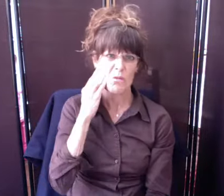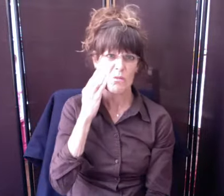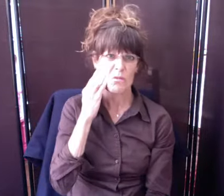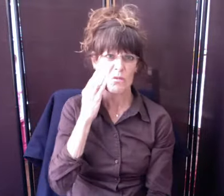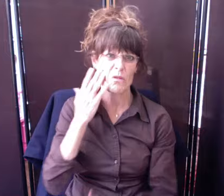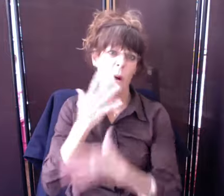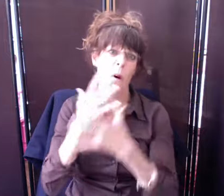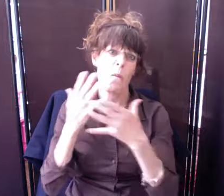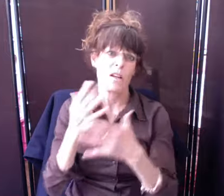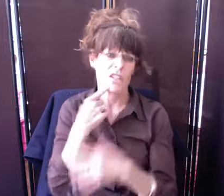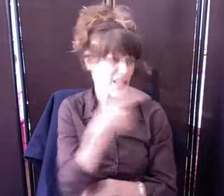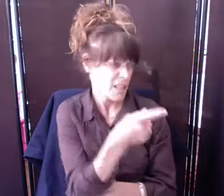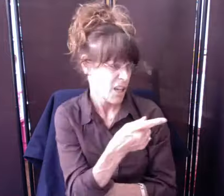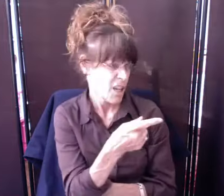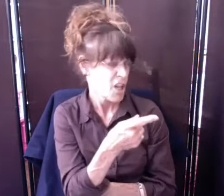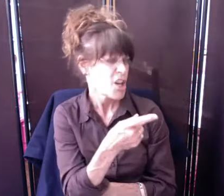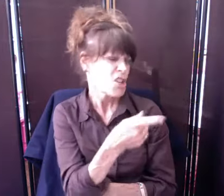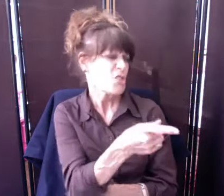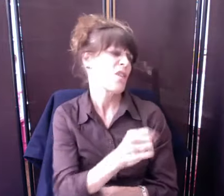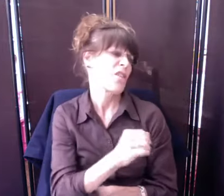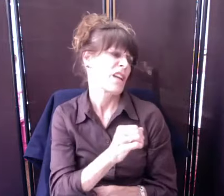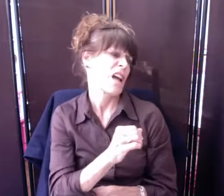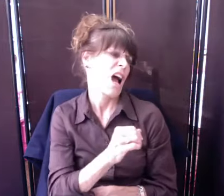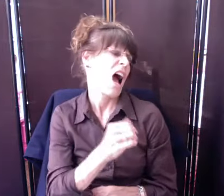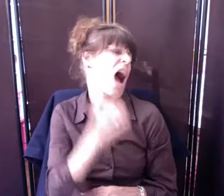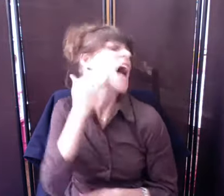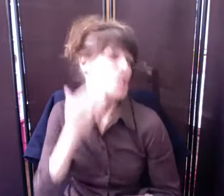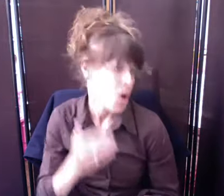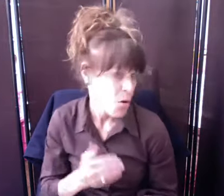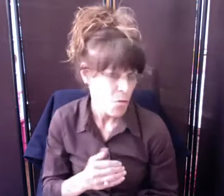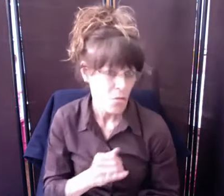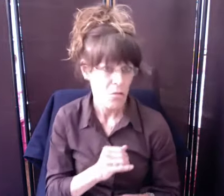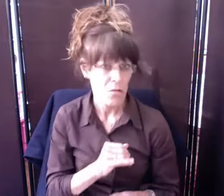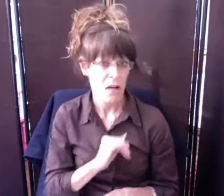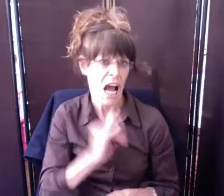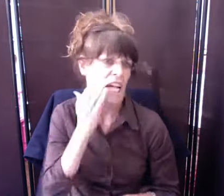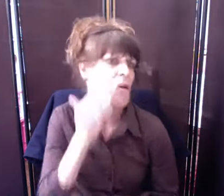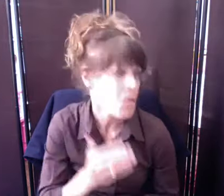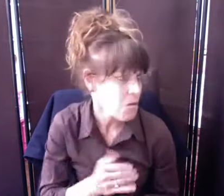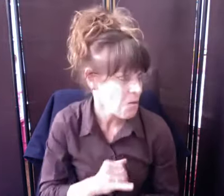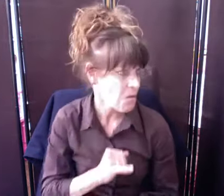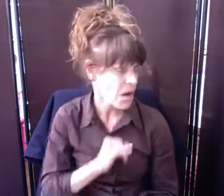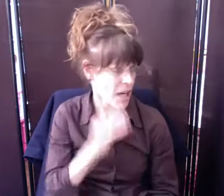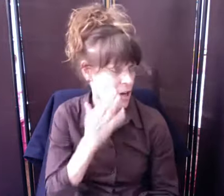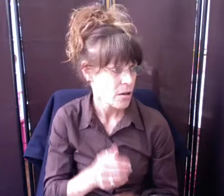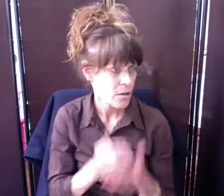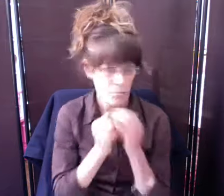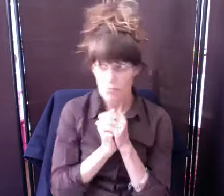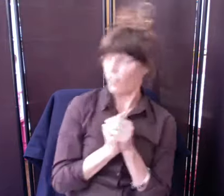she'd say, you're an I know. And I would hate that. That was like the worst thing she could say to me, Katya, you're an